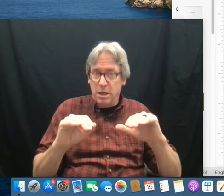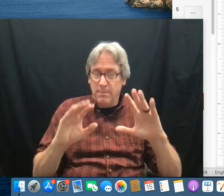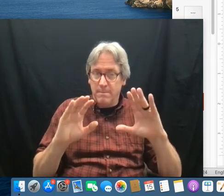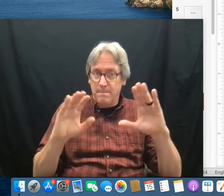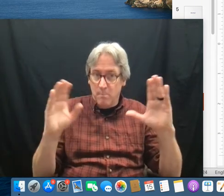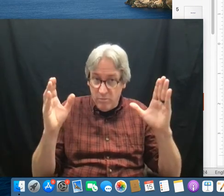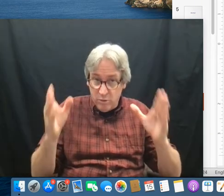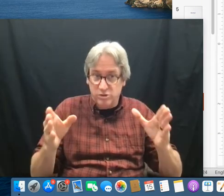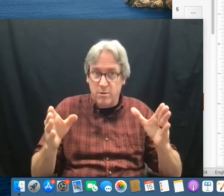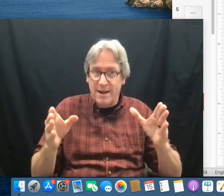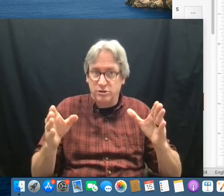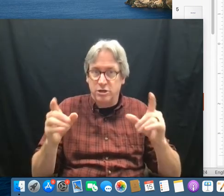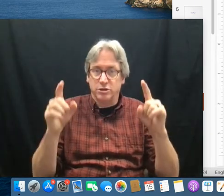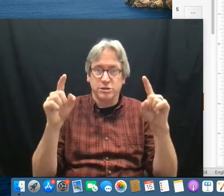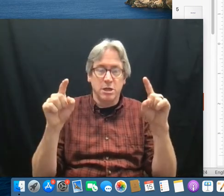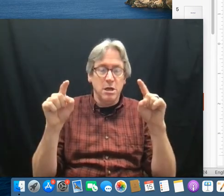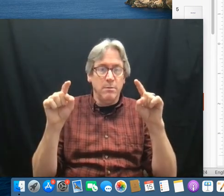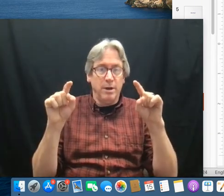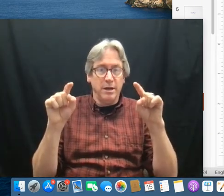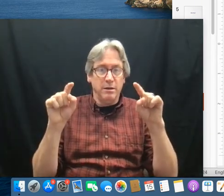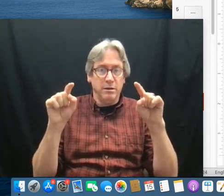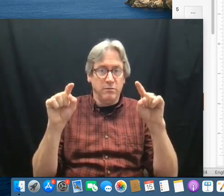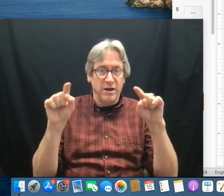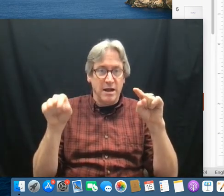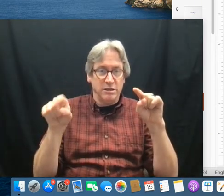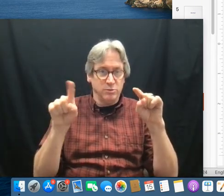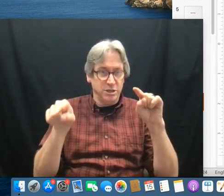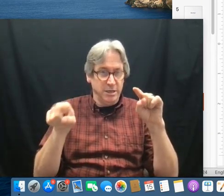circle. Object, subject, verb.